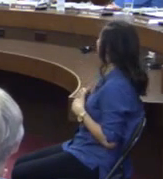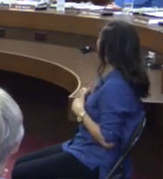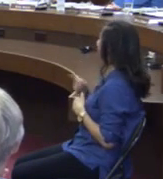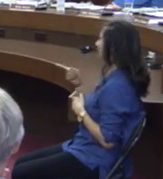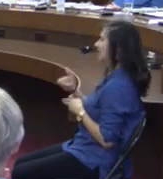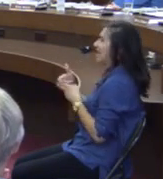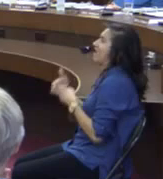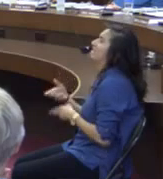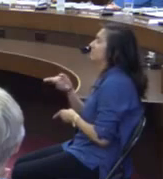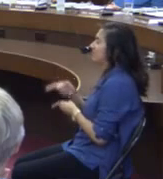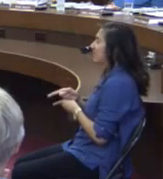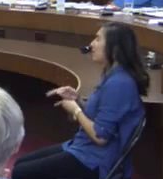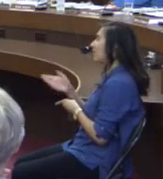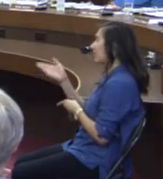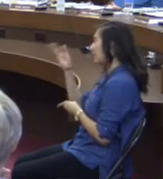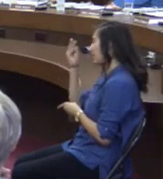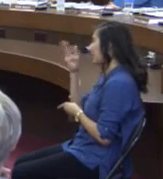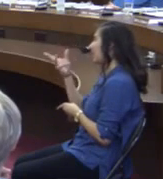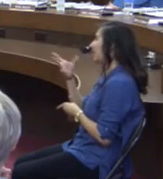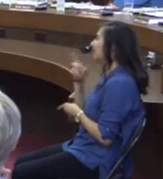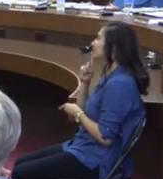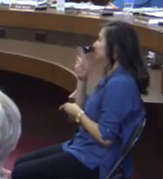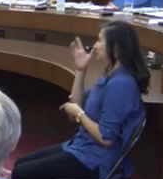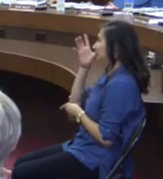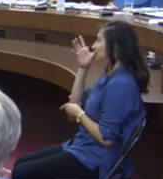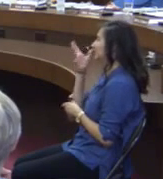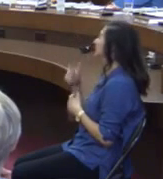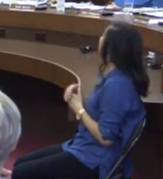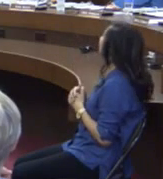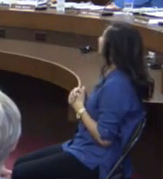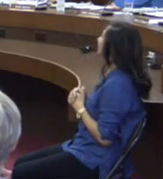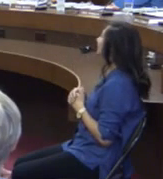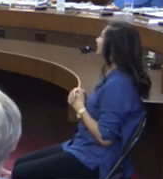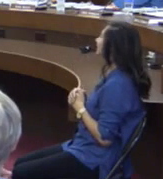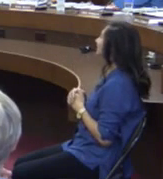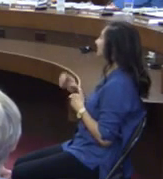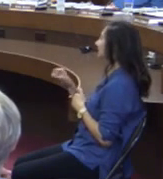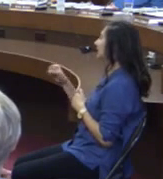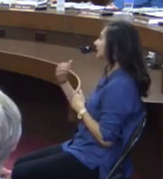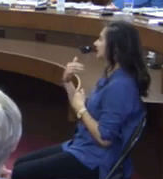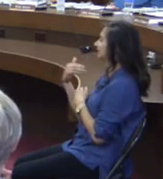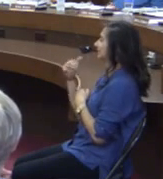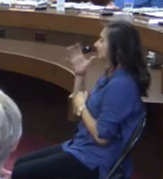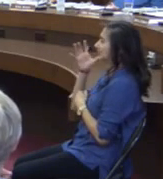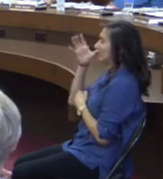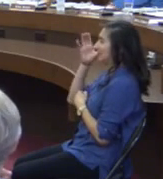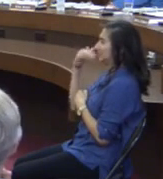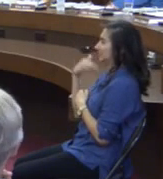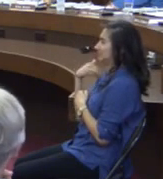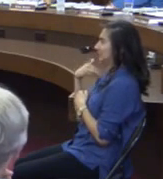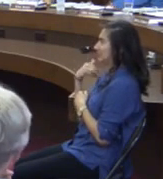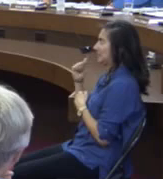Like it or not, I'm sure your dad tells you. Well, welcome. they do remind me all the time. Of course. Yeah. Okay.